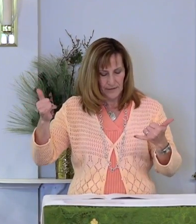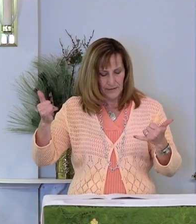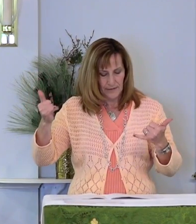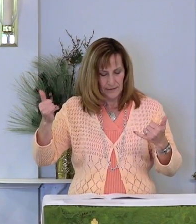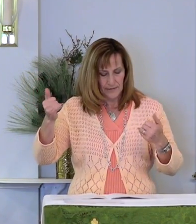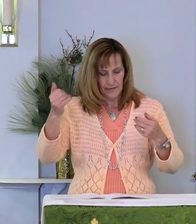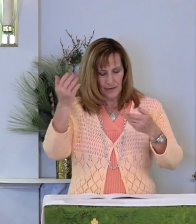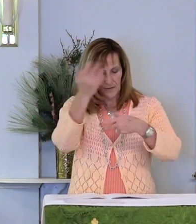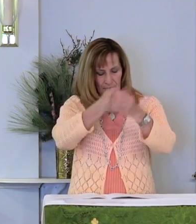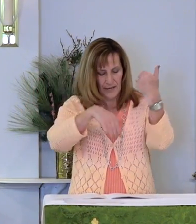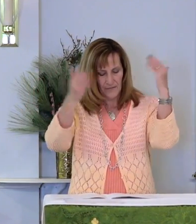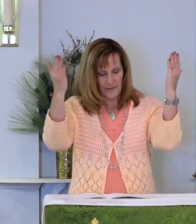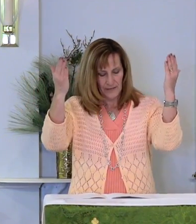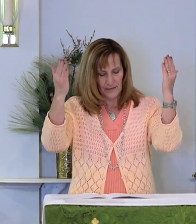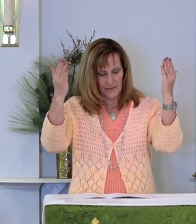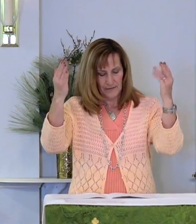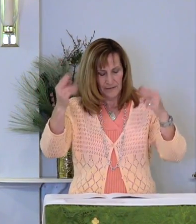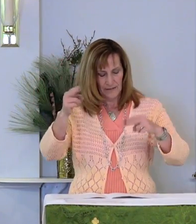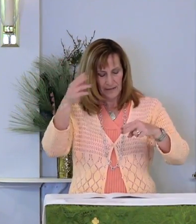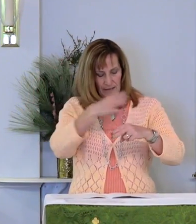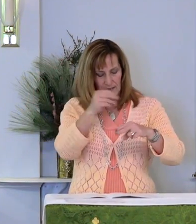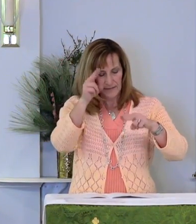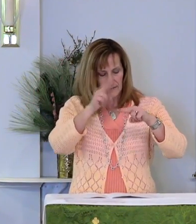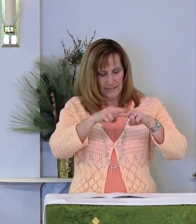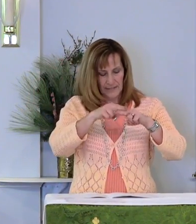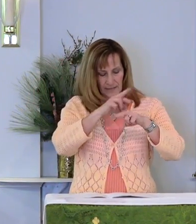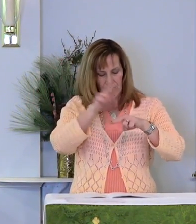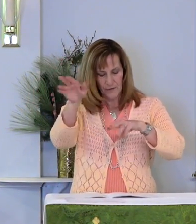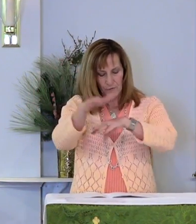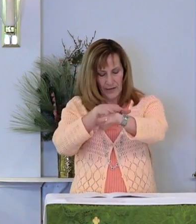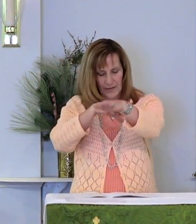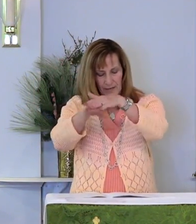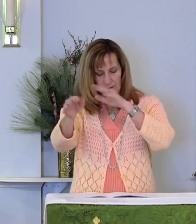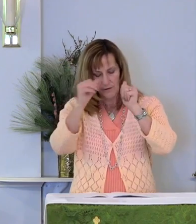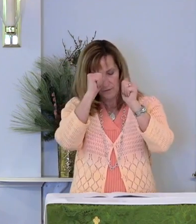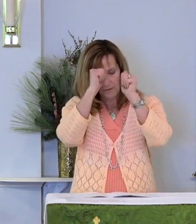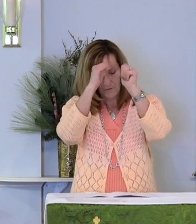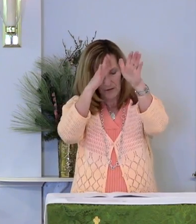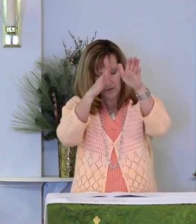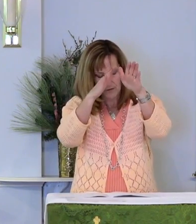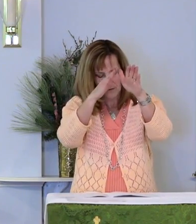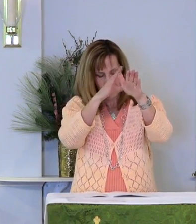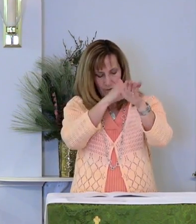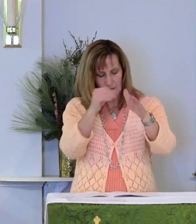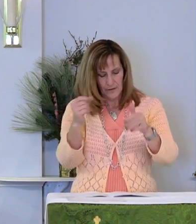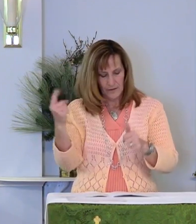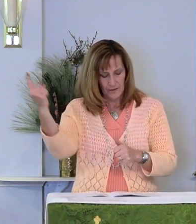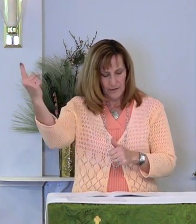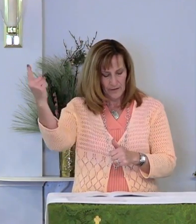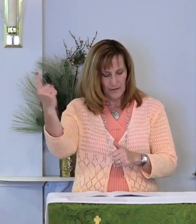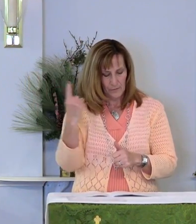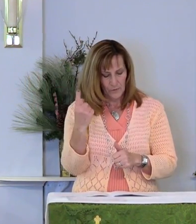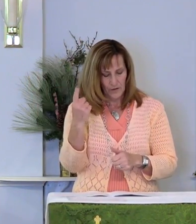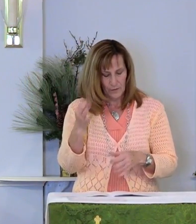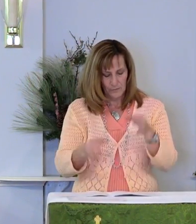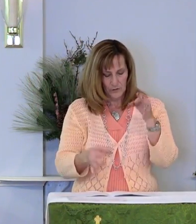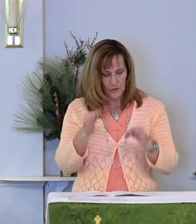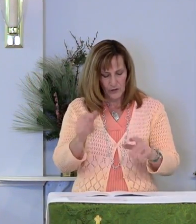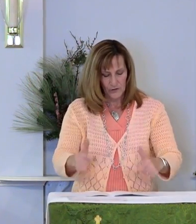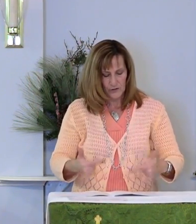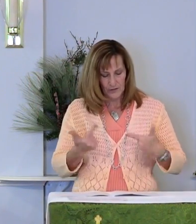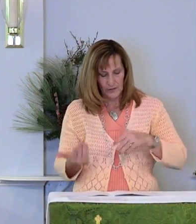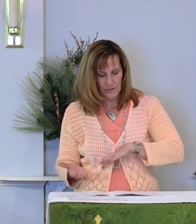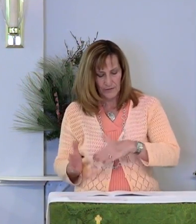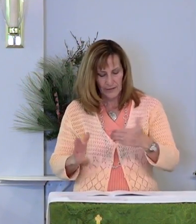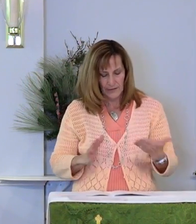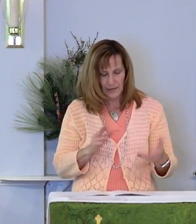He ascended into heaven. He is seated at the right hand of the Father. And he will come to